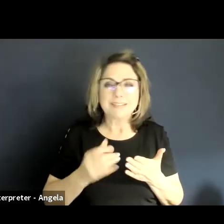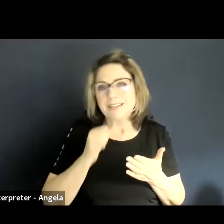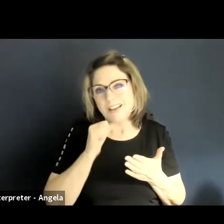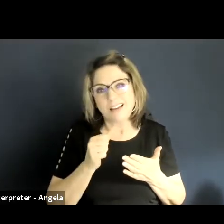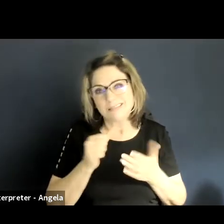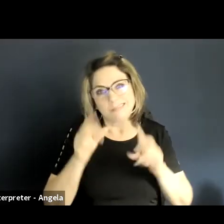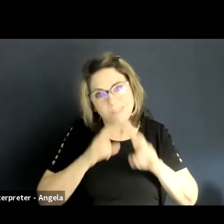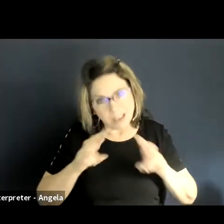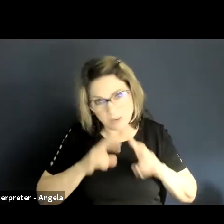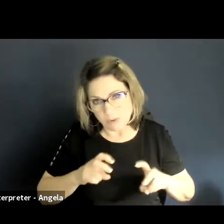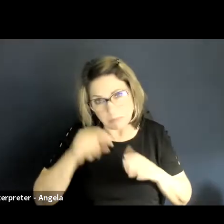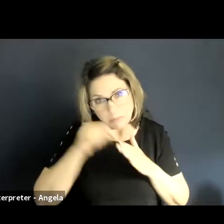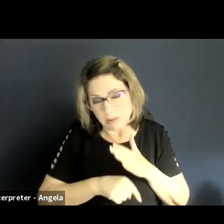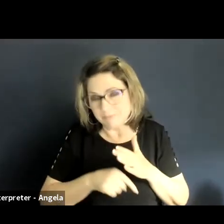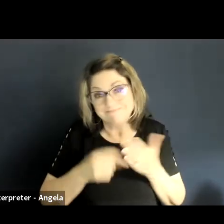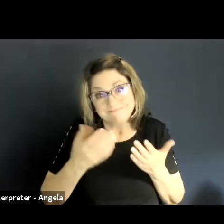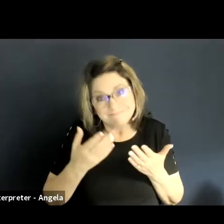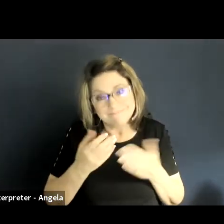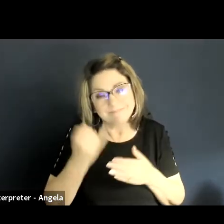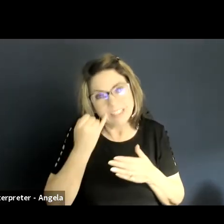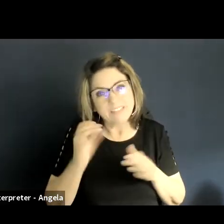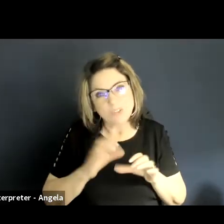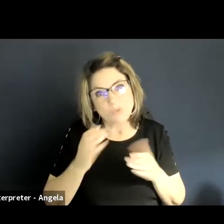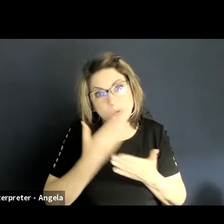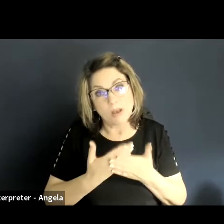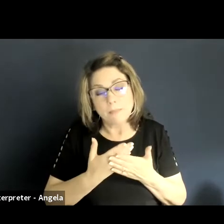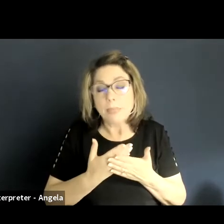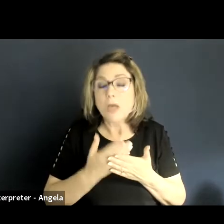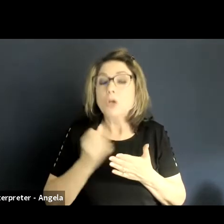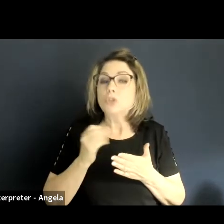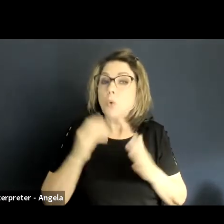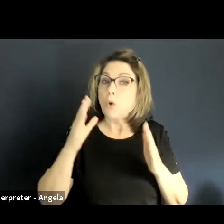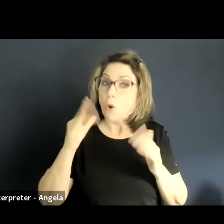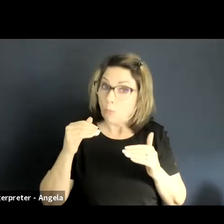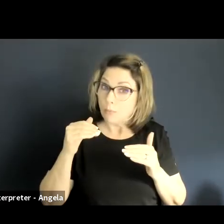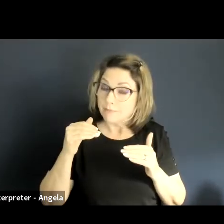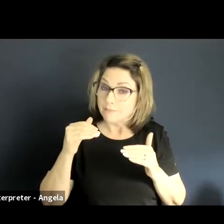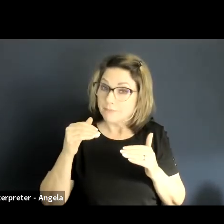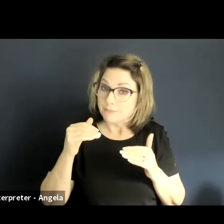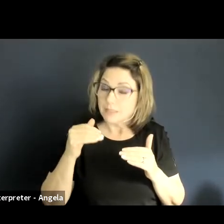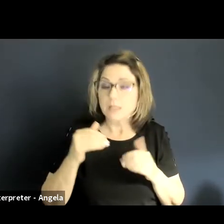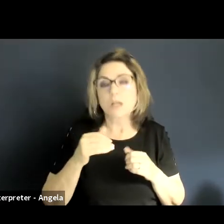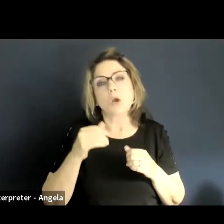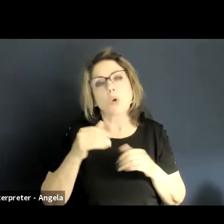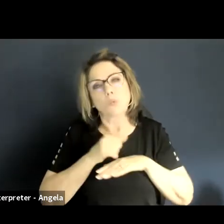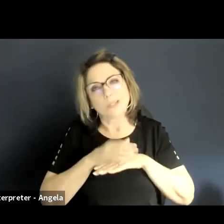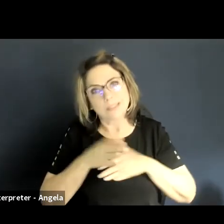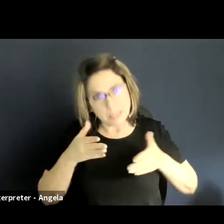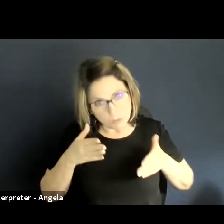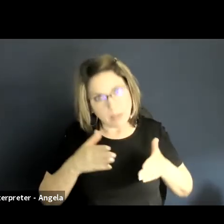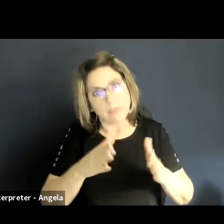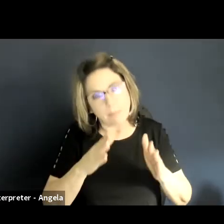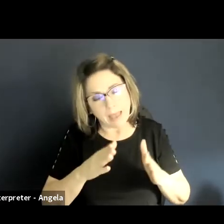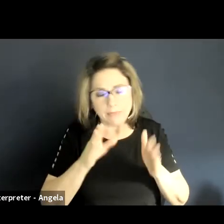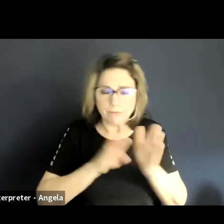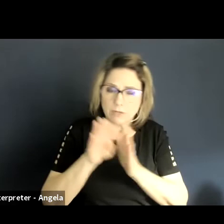happen. So again, our hope is that we get you down to the path for developing a simple model